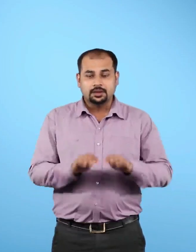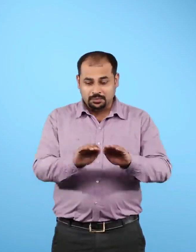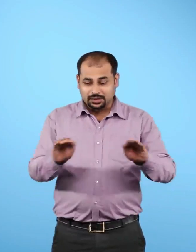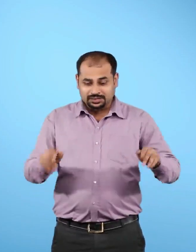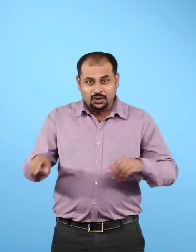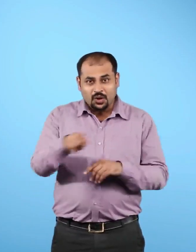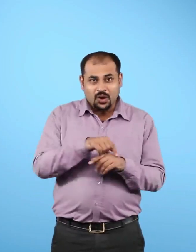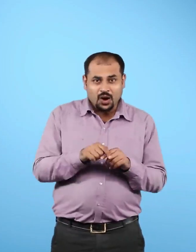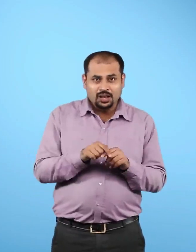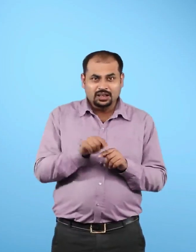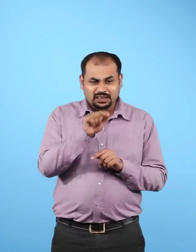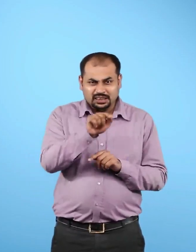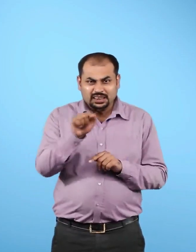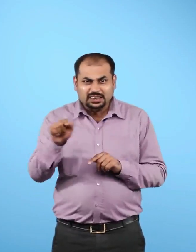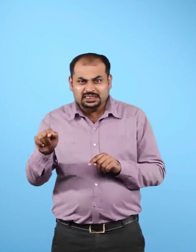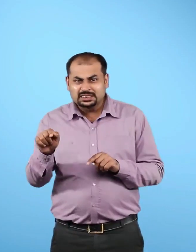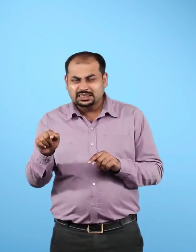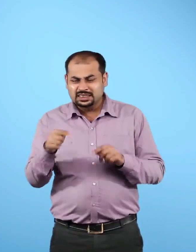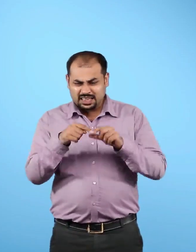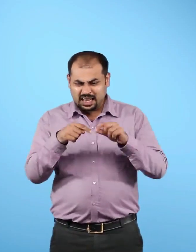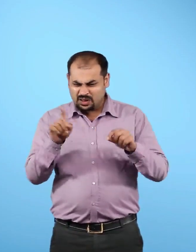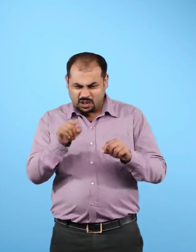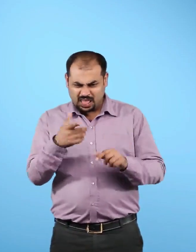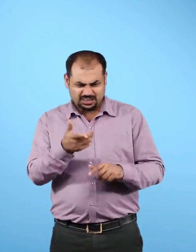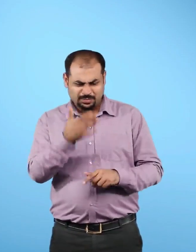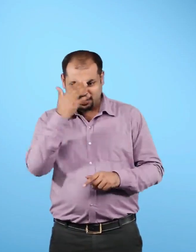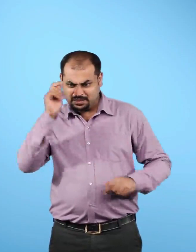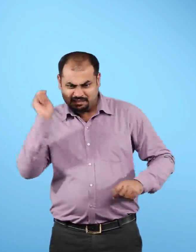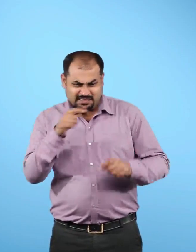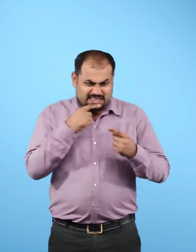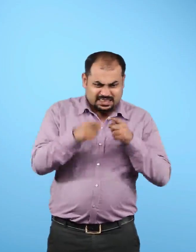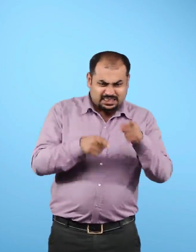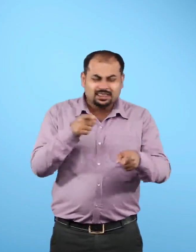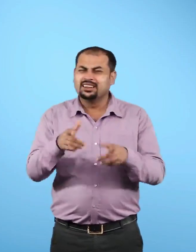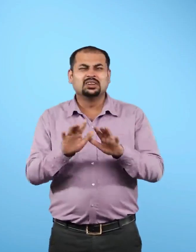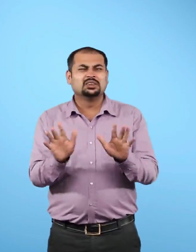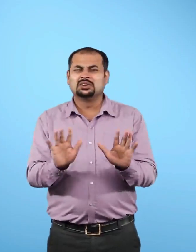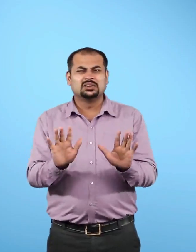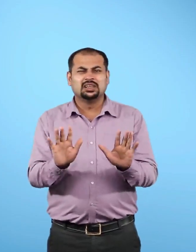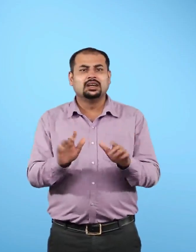Children are not expected to carry out long multiplication involving decimals.